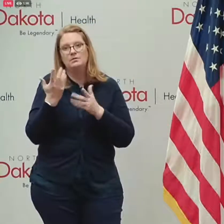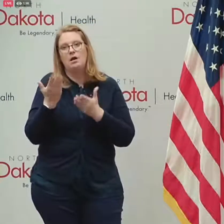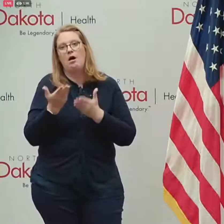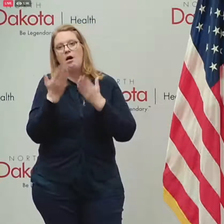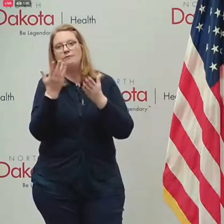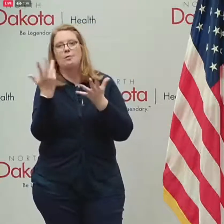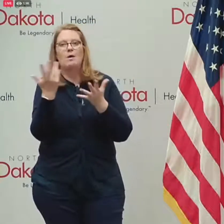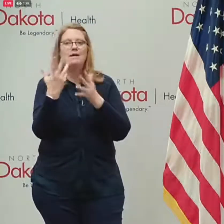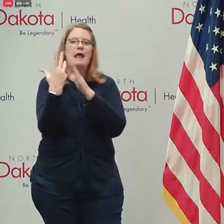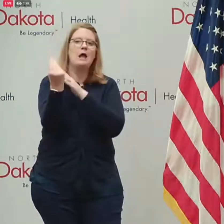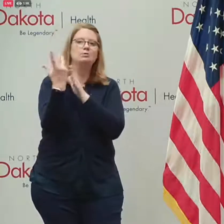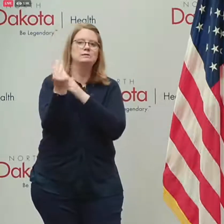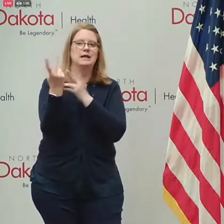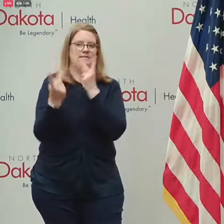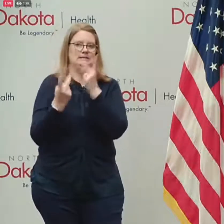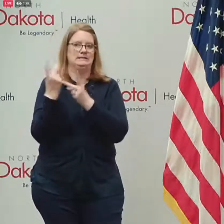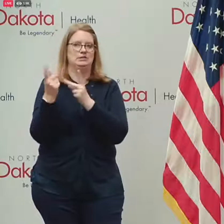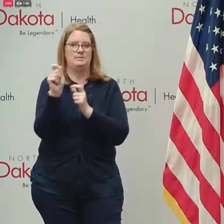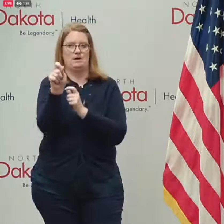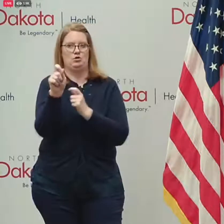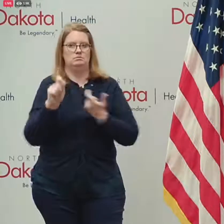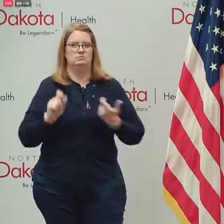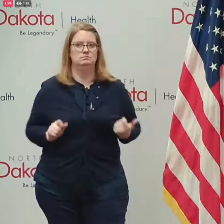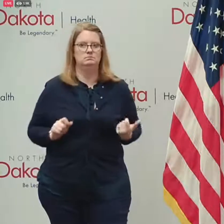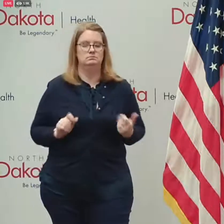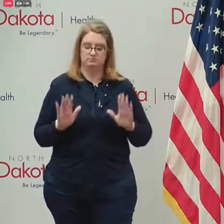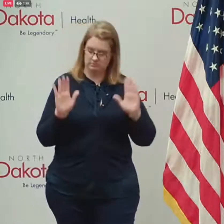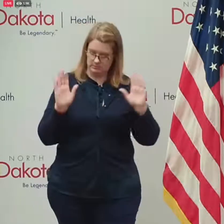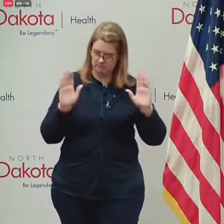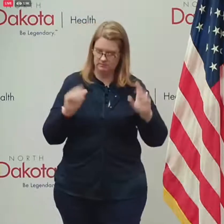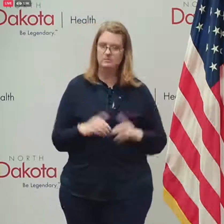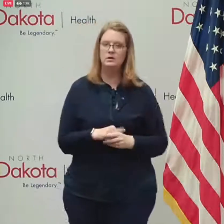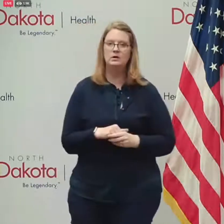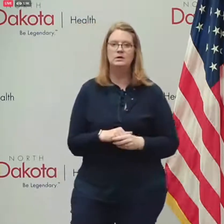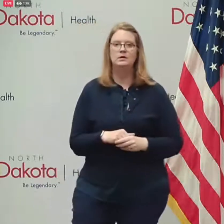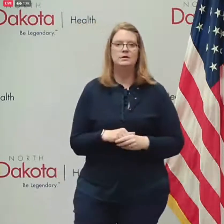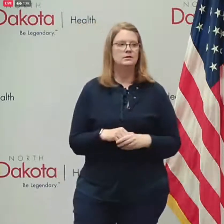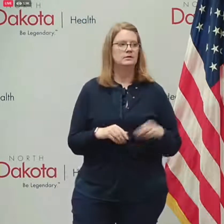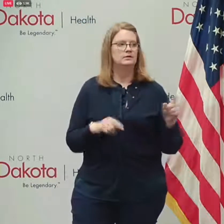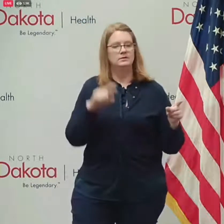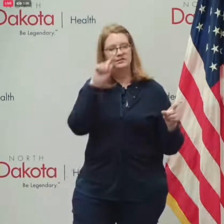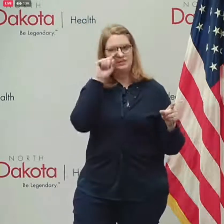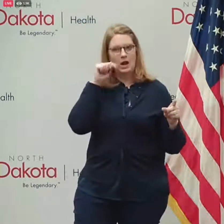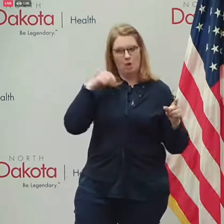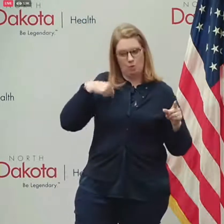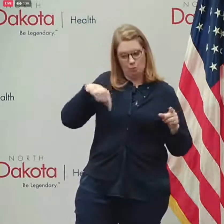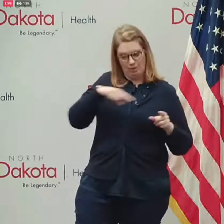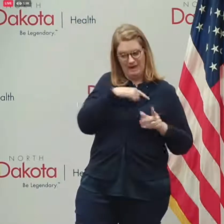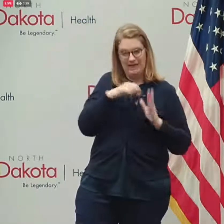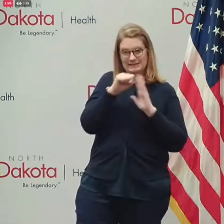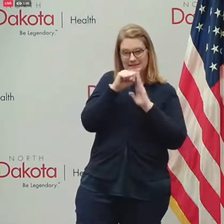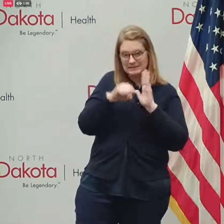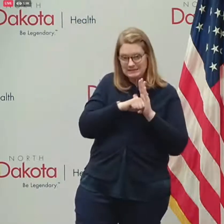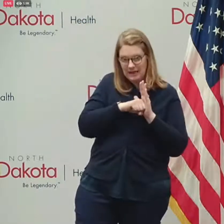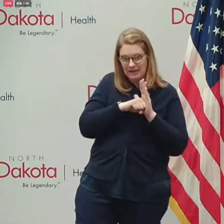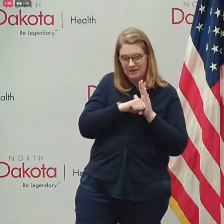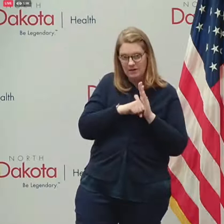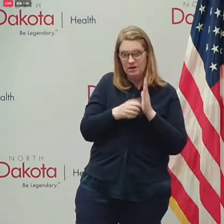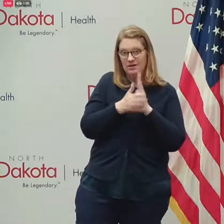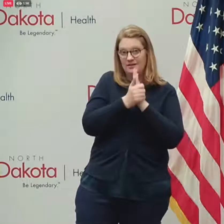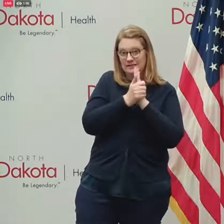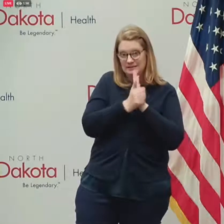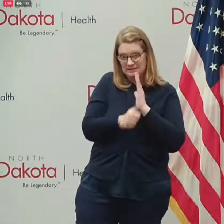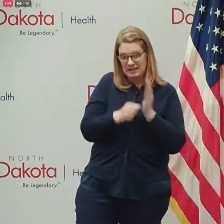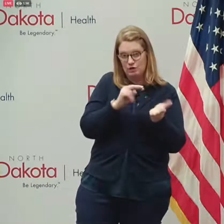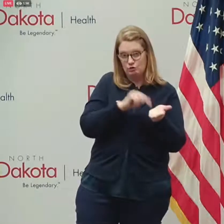visitation, period. So we are, as a state, from a skilled nursing